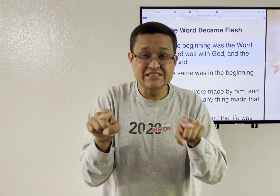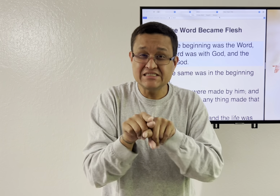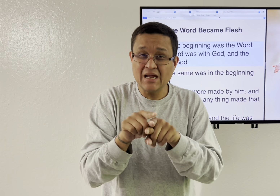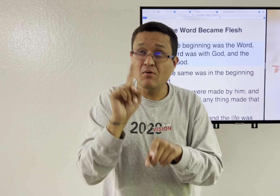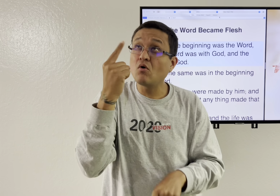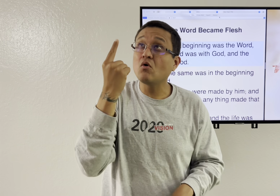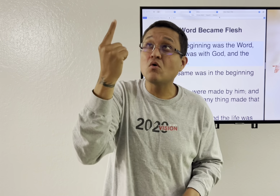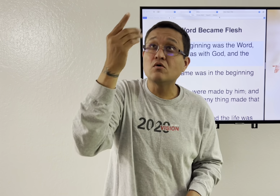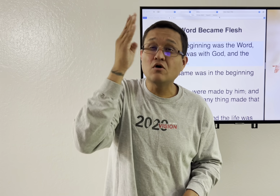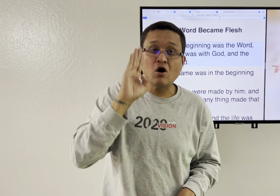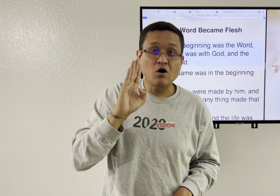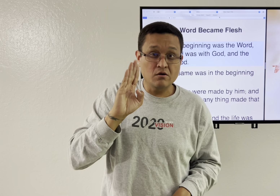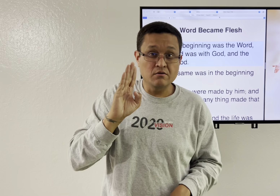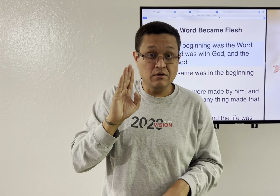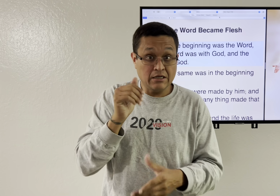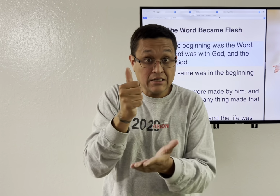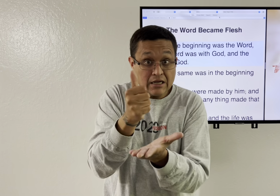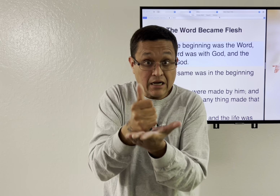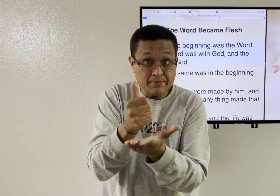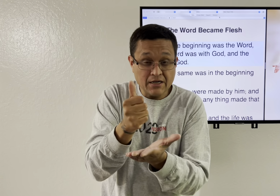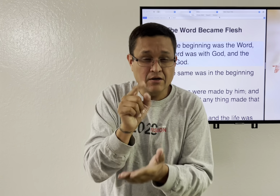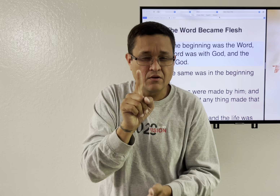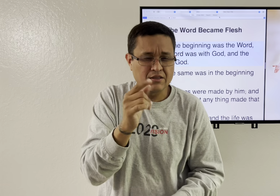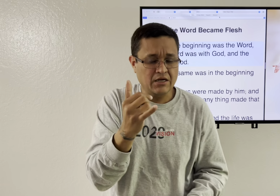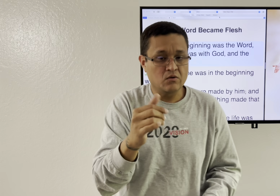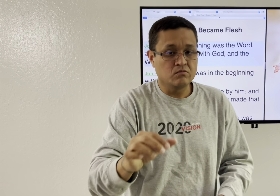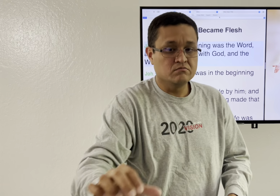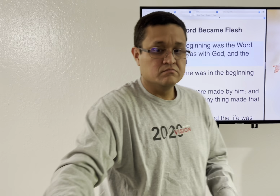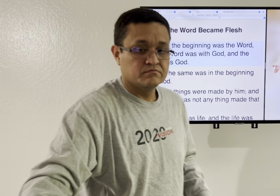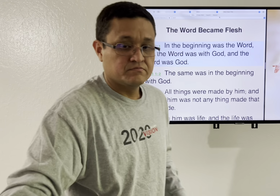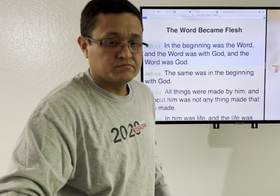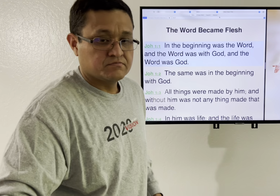From the beginning even to today, it's the same God that has done everything.